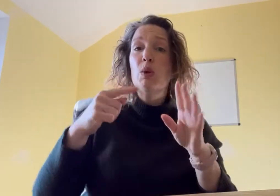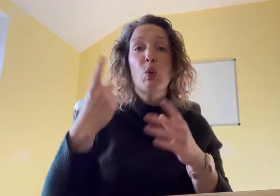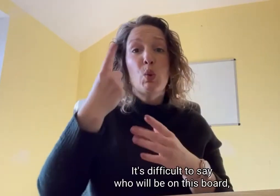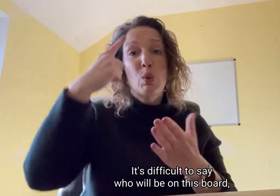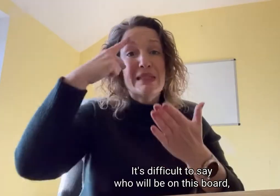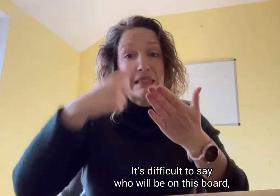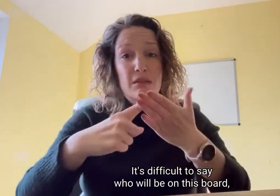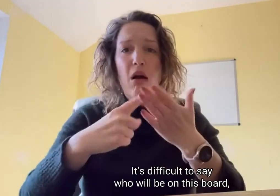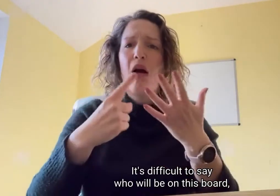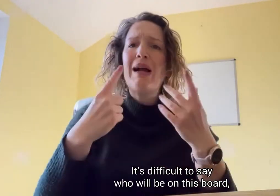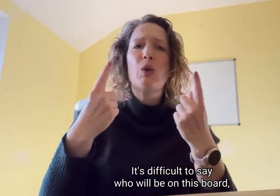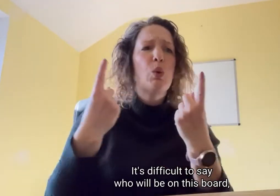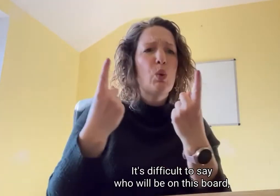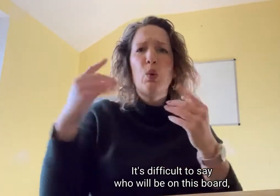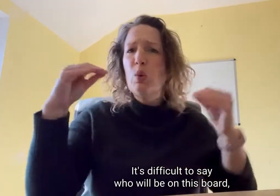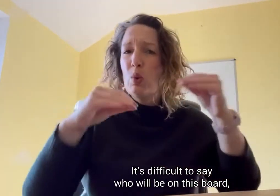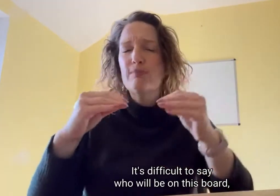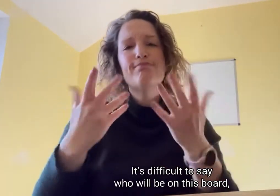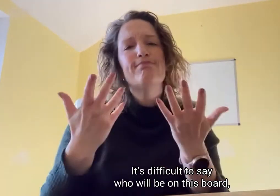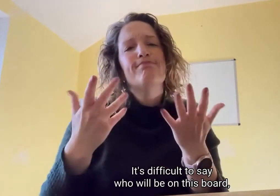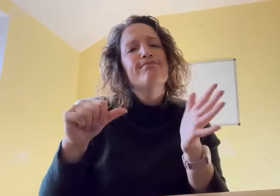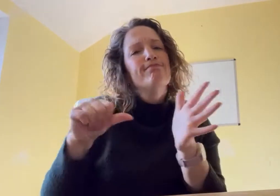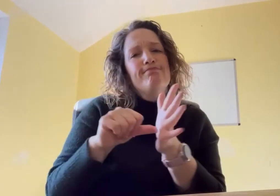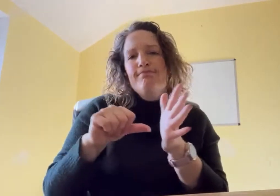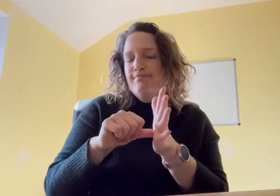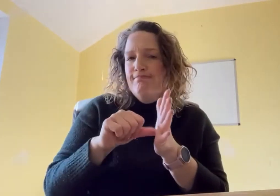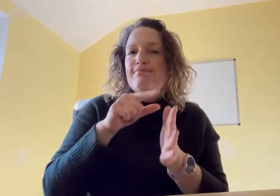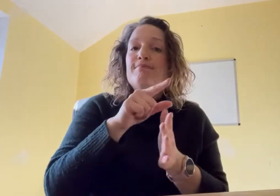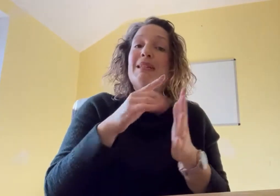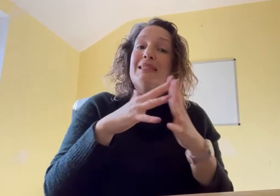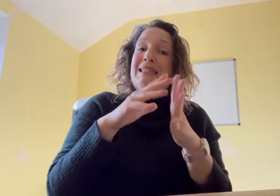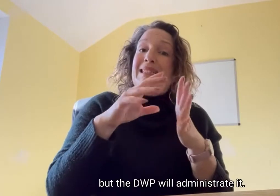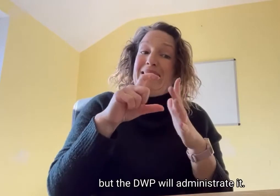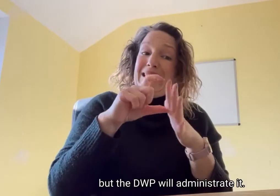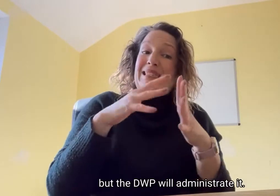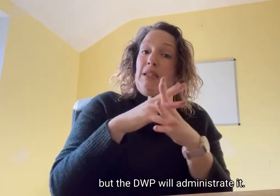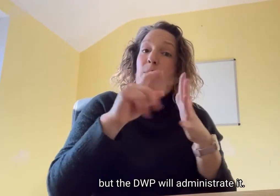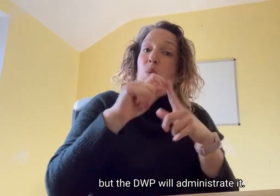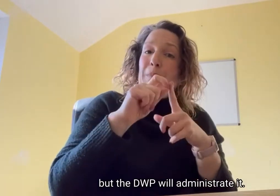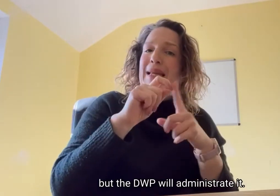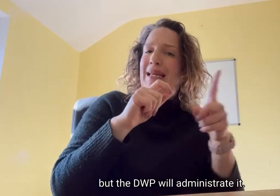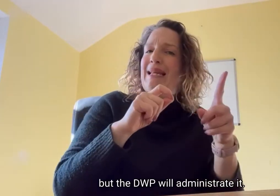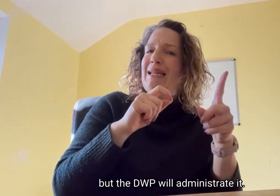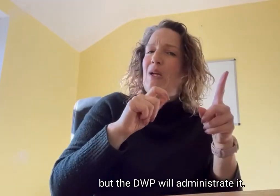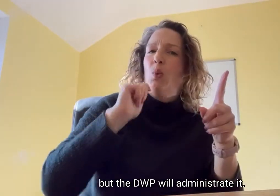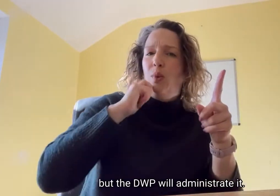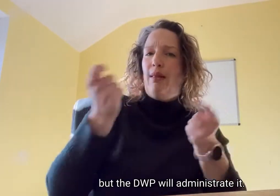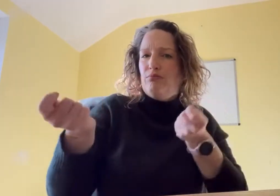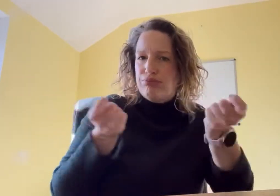It's difficult to say who will be on this board, but the DWP will administrate it.